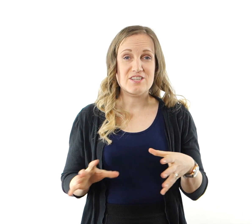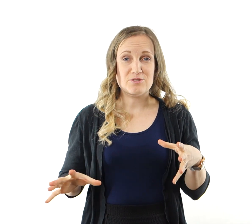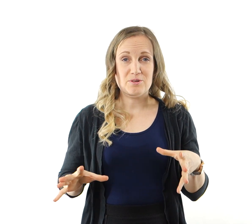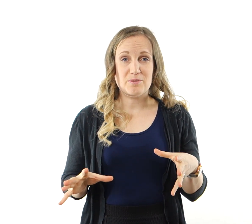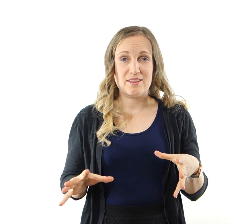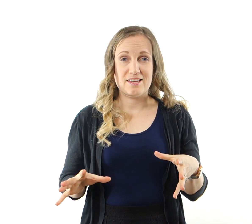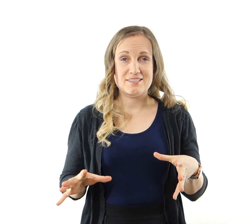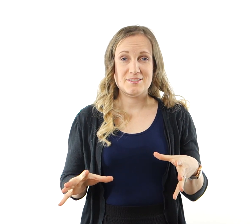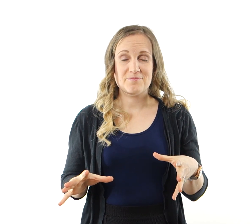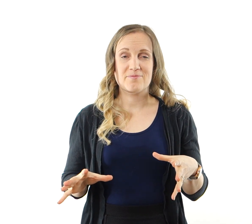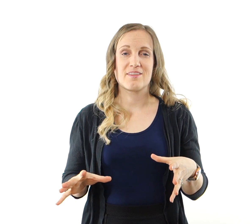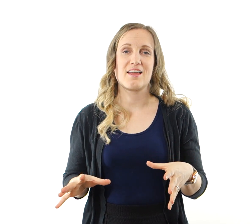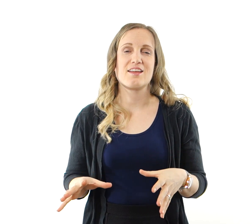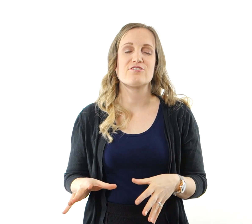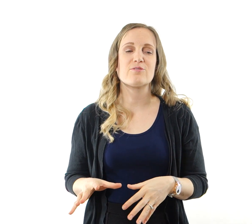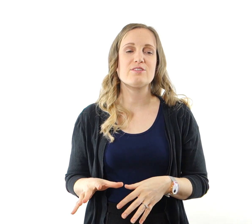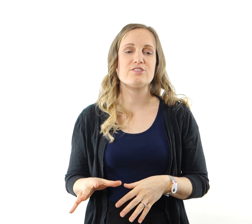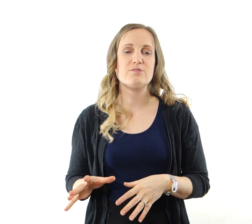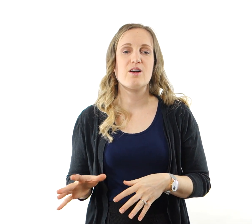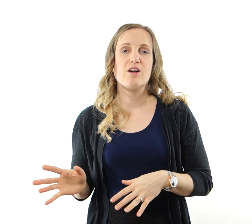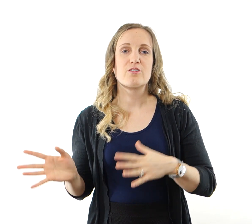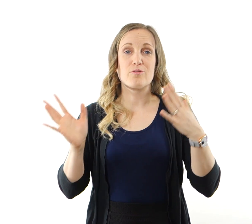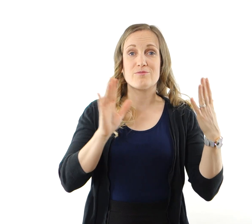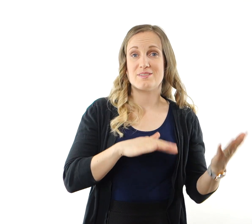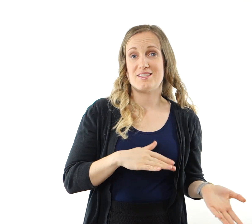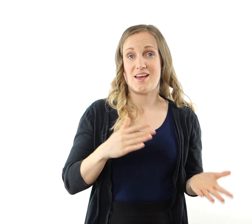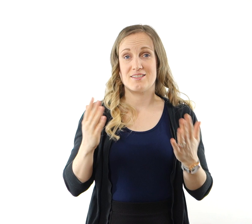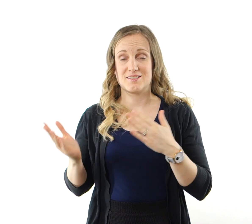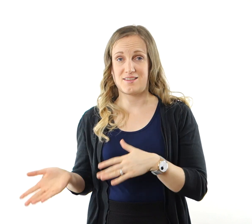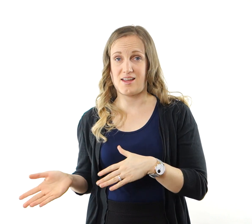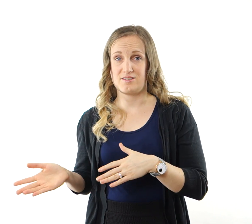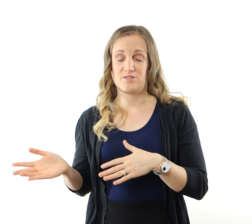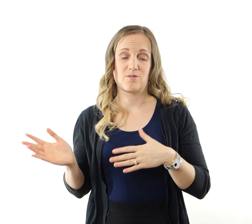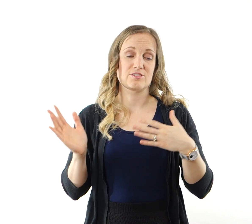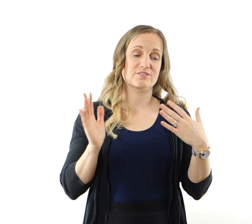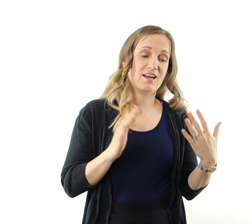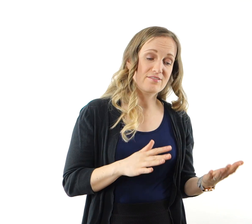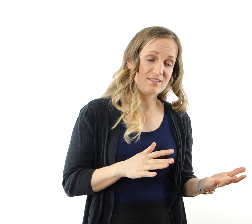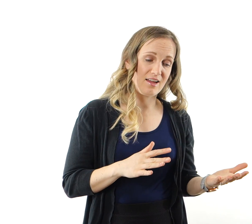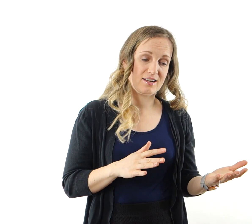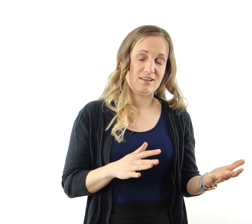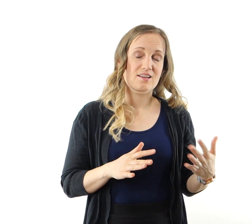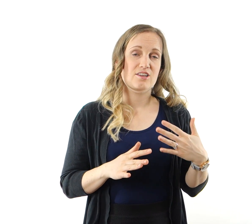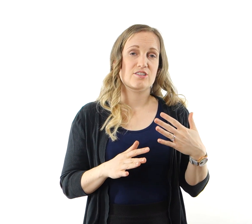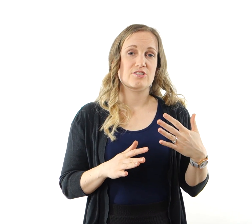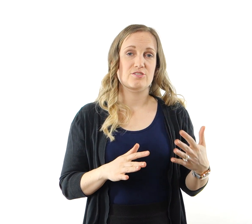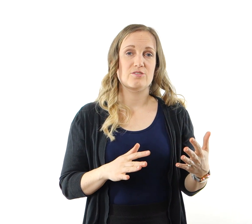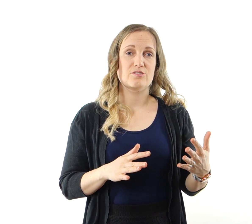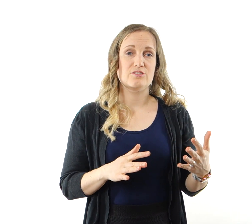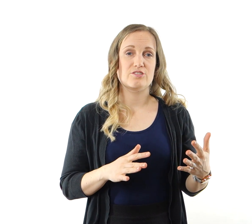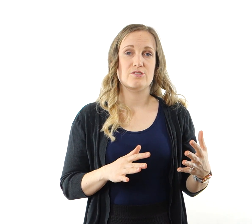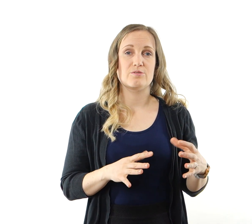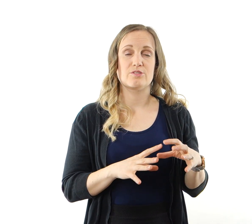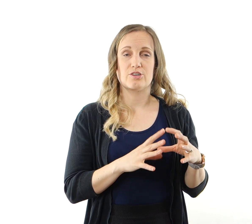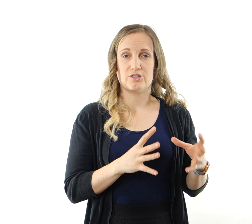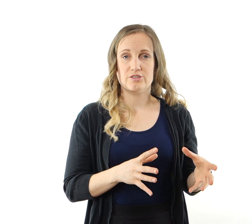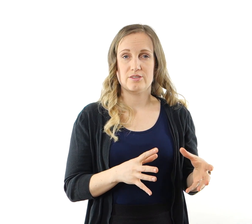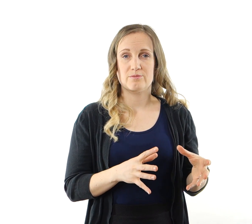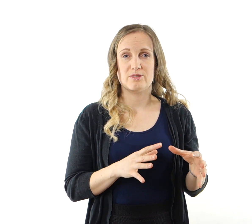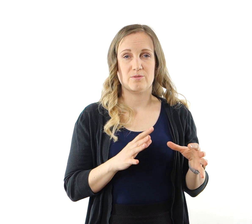visual with it. And you're going to go from side to side. So on your left side, you'll do the earth with the